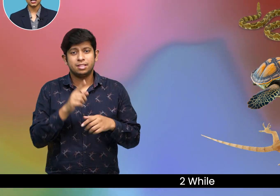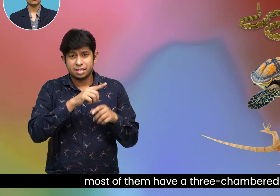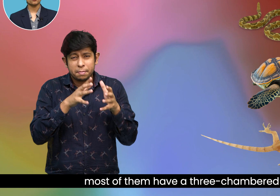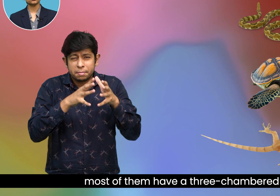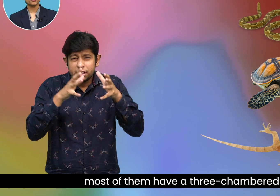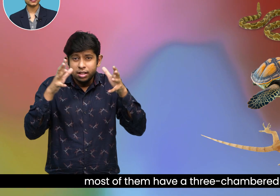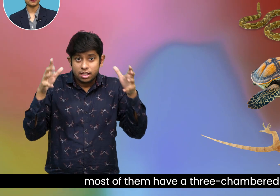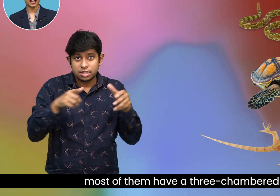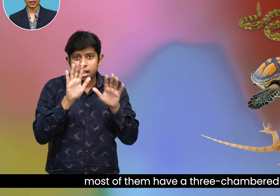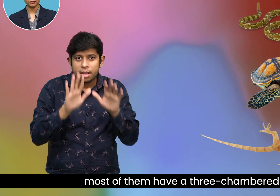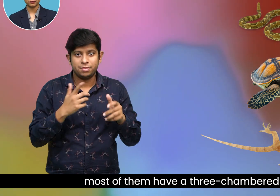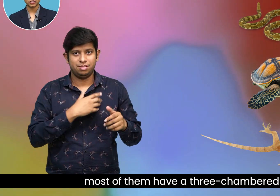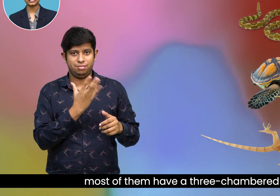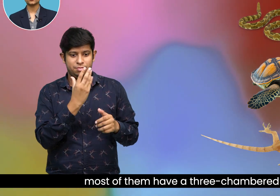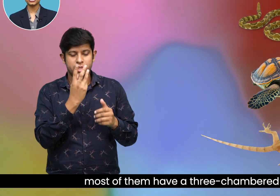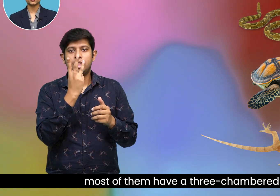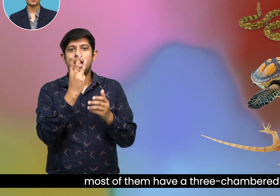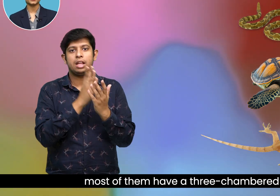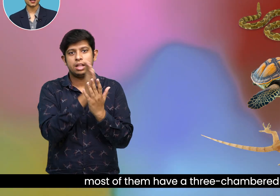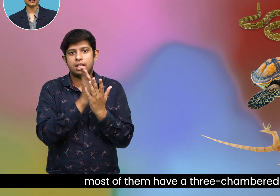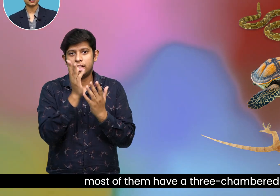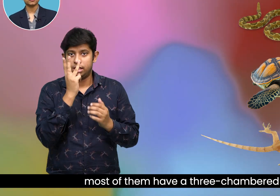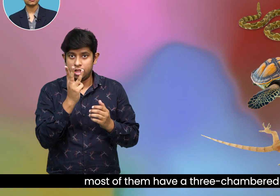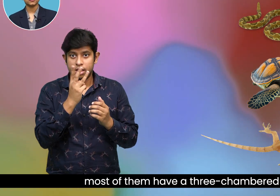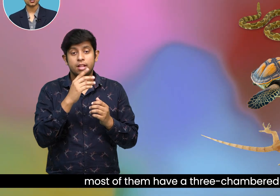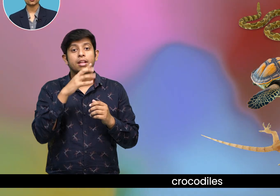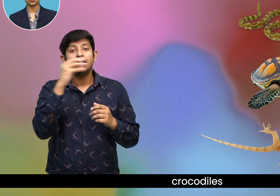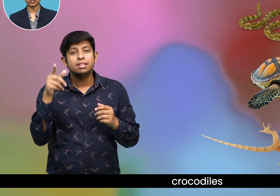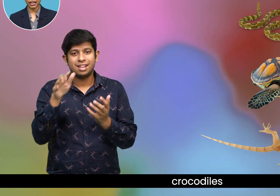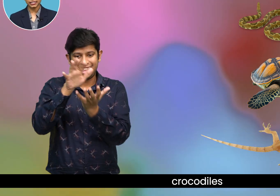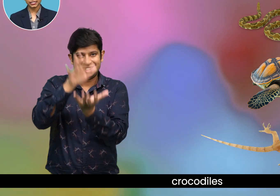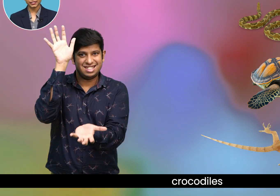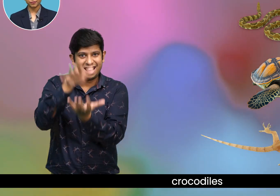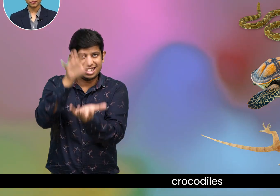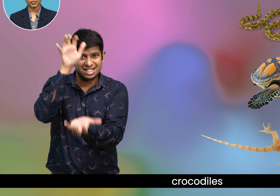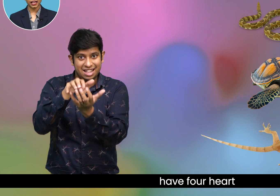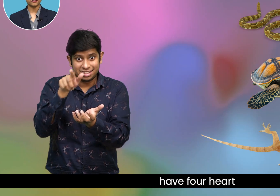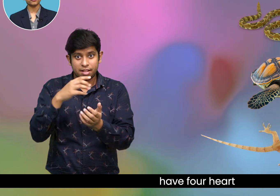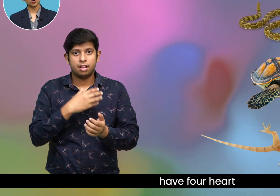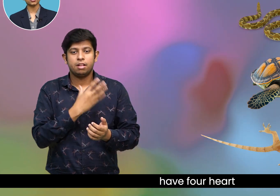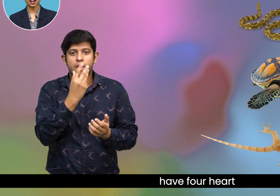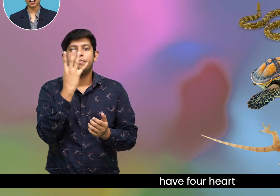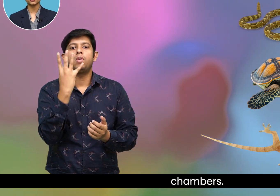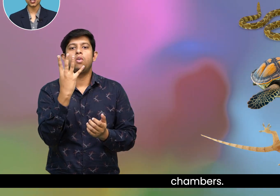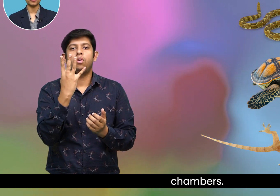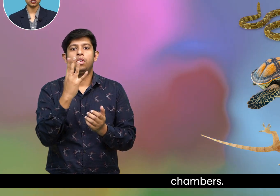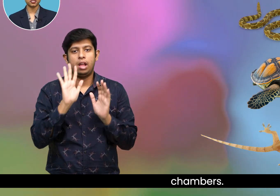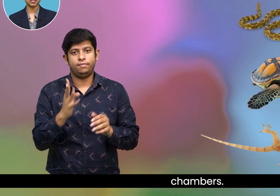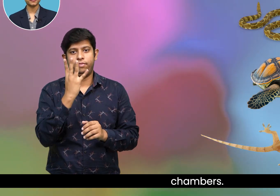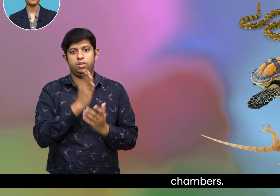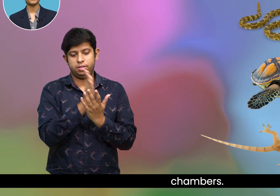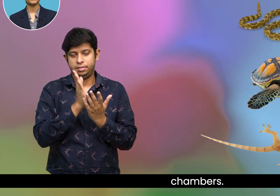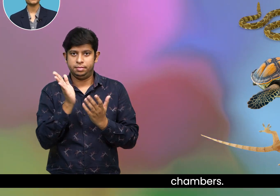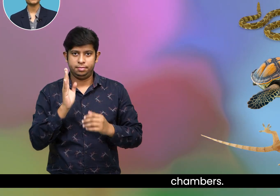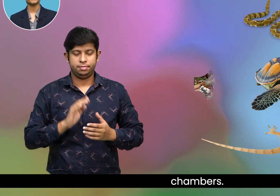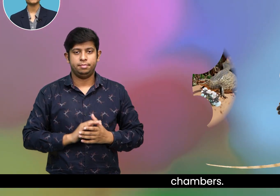While most of them have a three-chambered heart, crocodiles have 4 heart chambers.